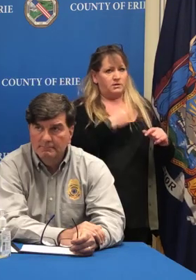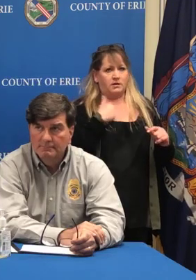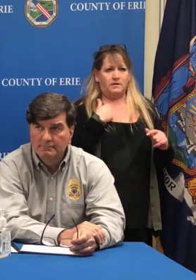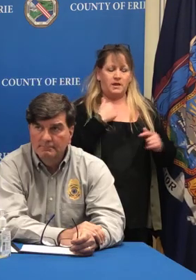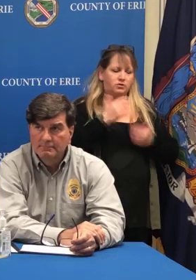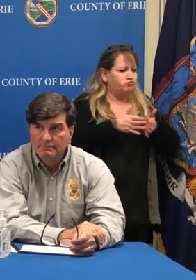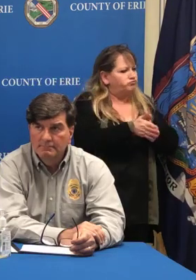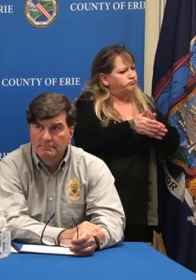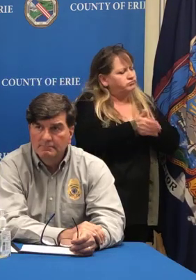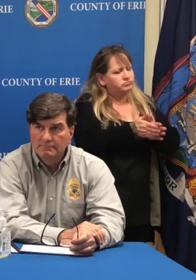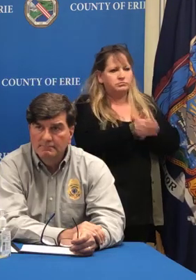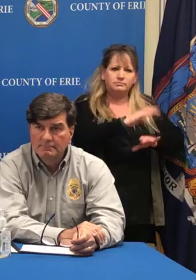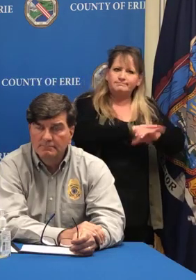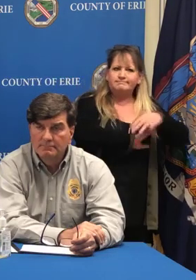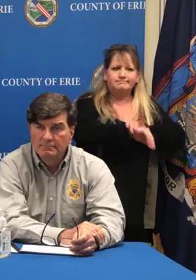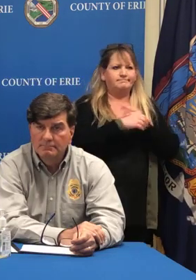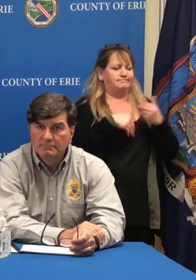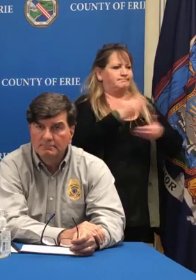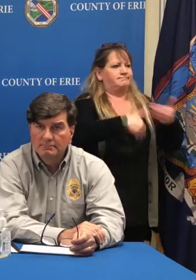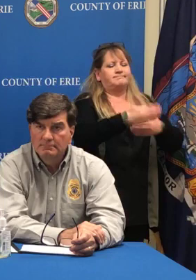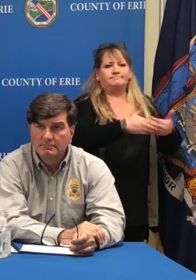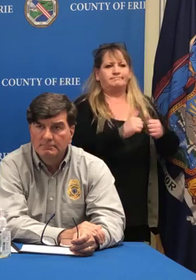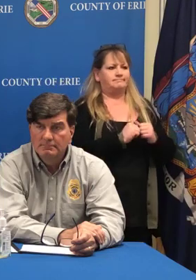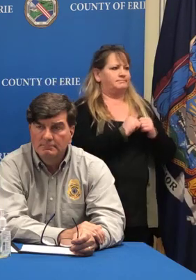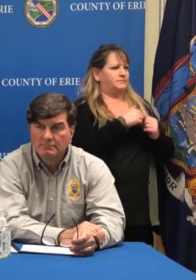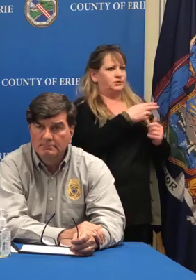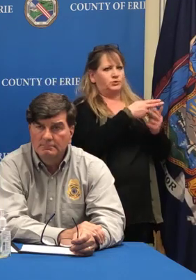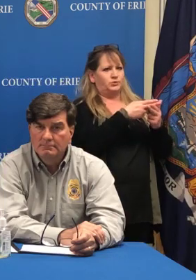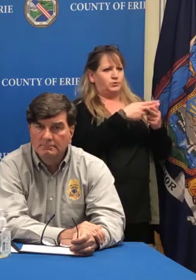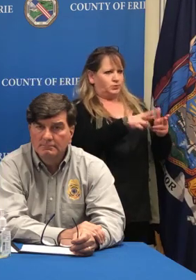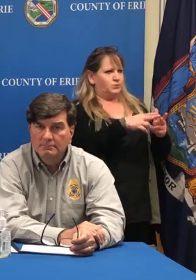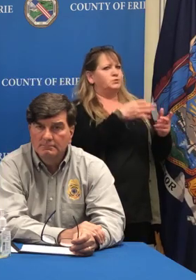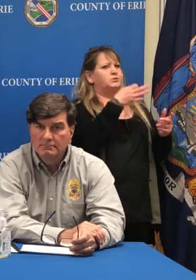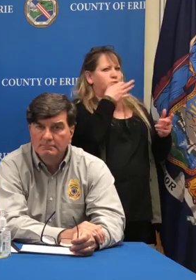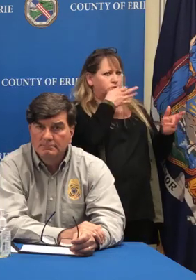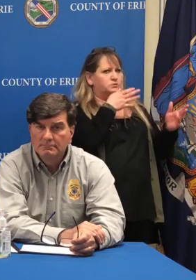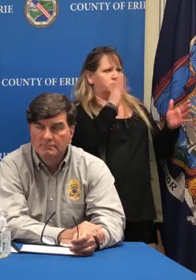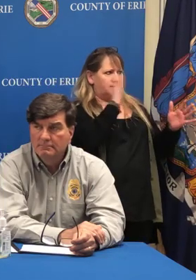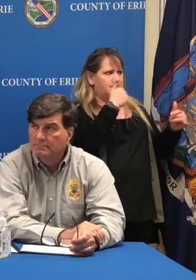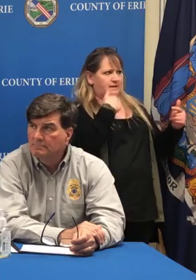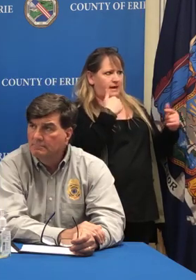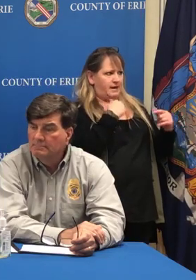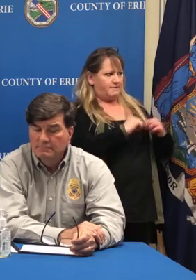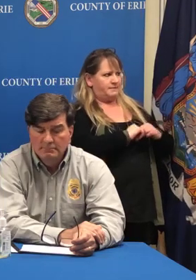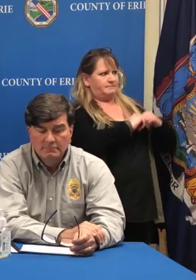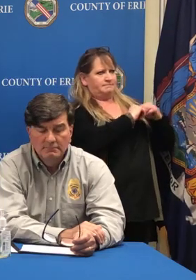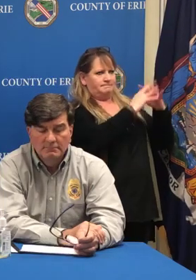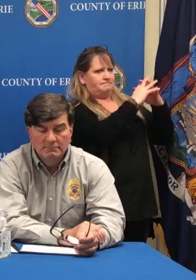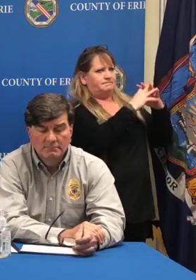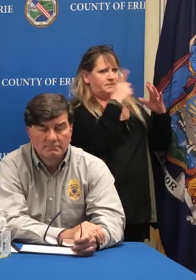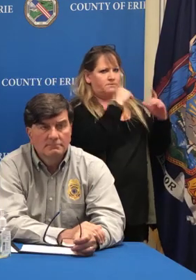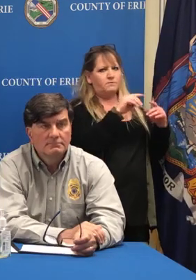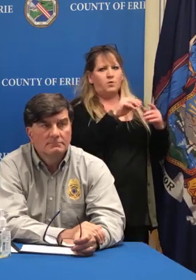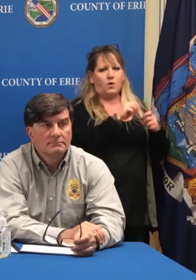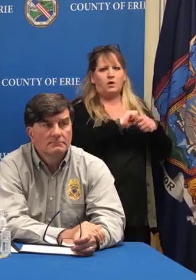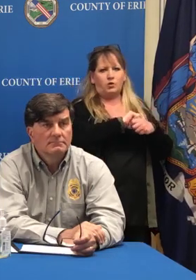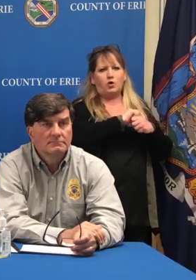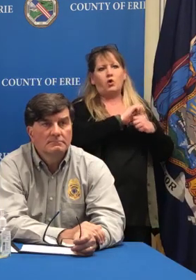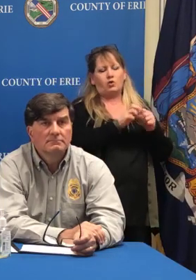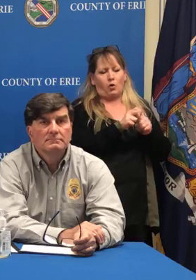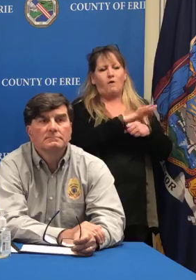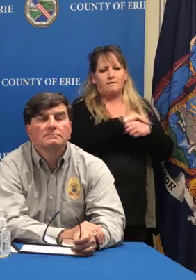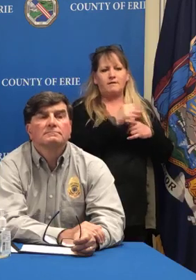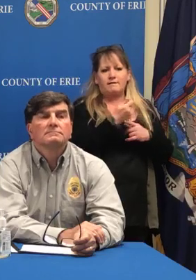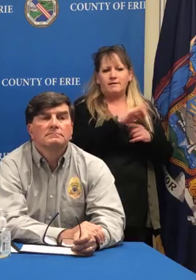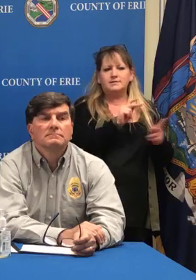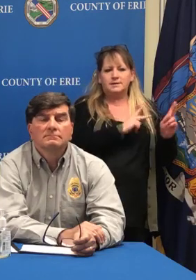they got this done, and in a very short period of time, there will be a dedicated hospital for COVID-19 patients in our community. What we're trying to do